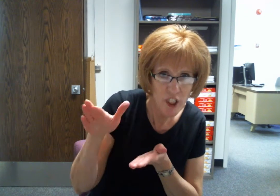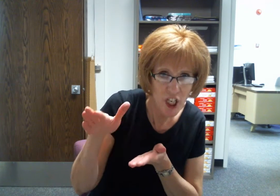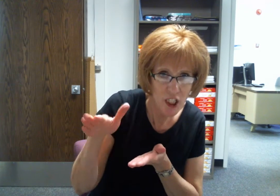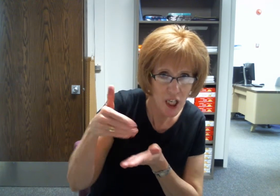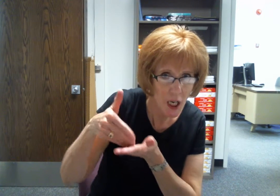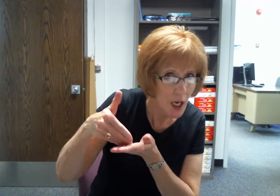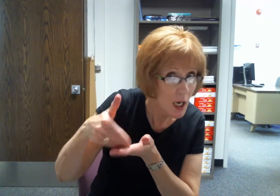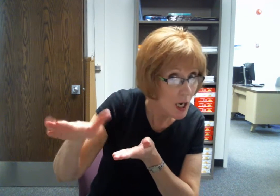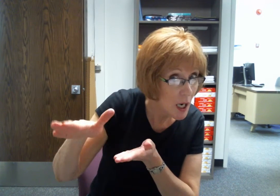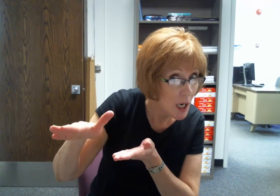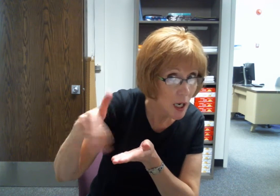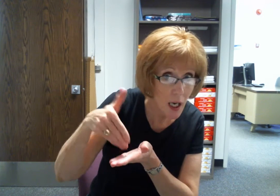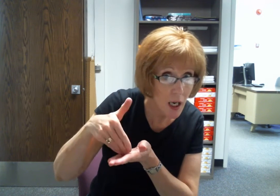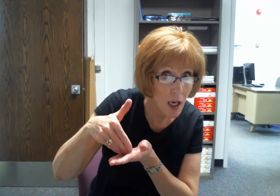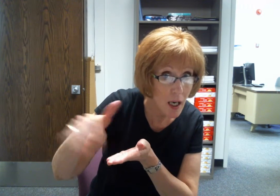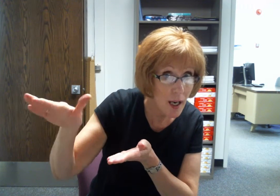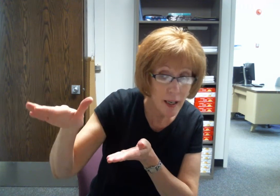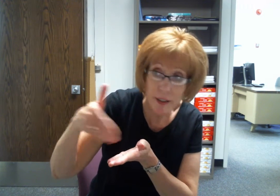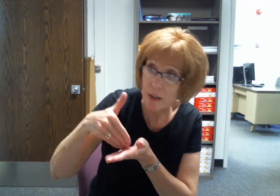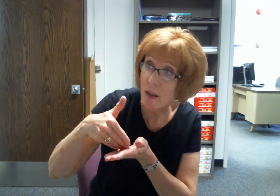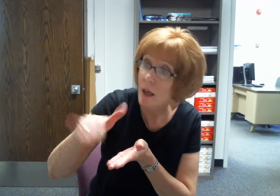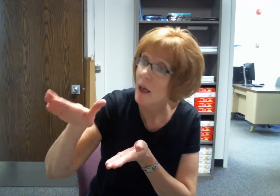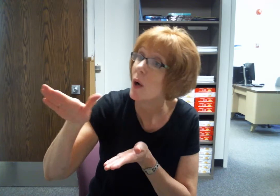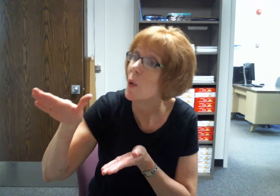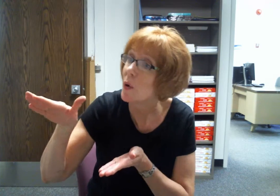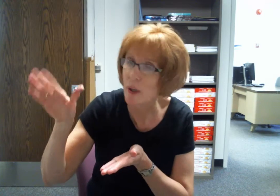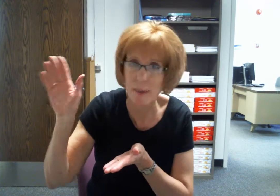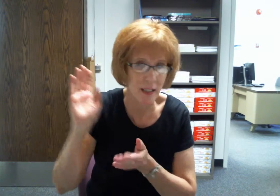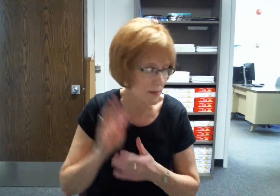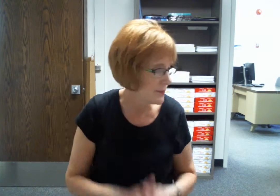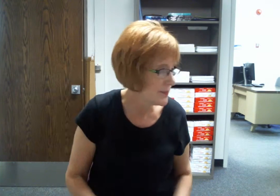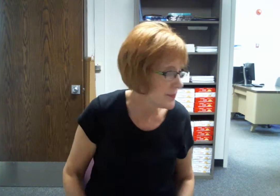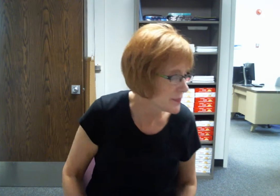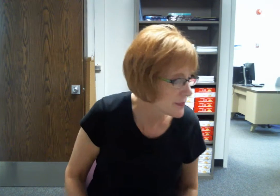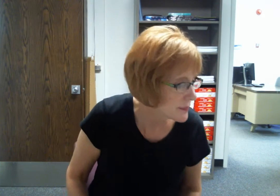Reject. Out of here. Goodbye.